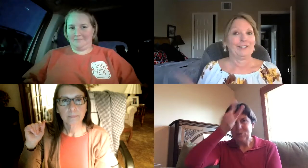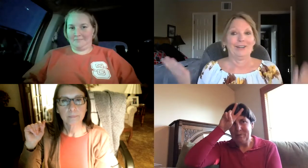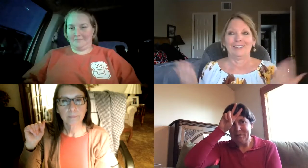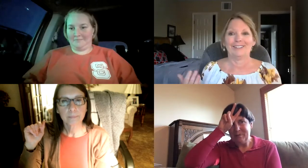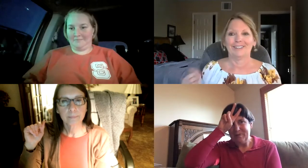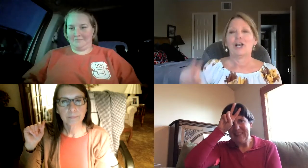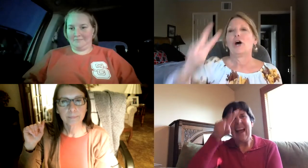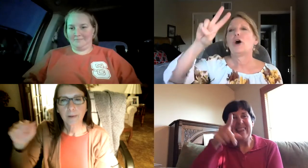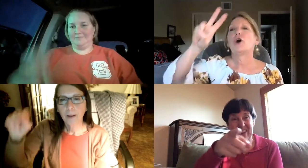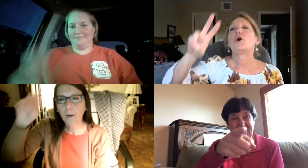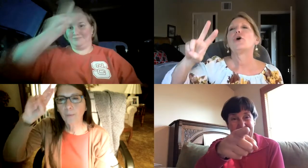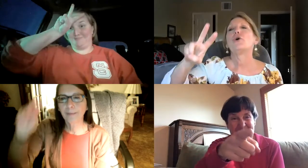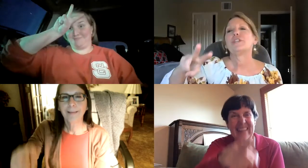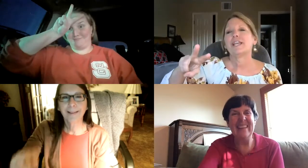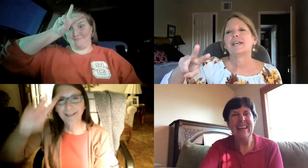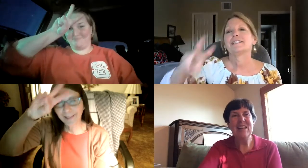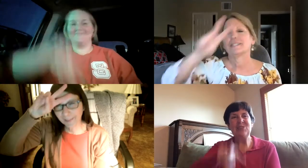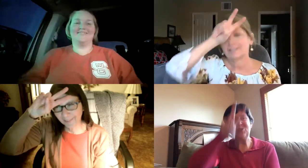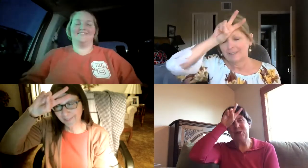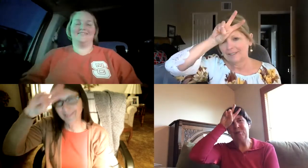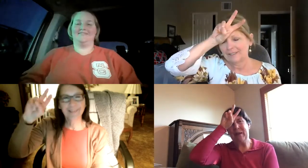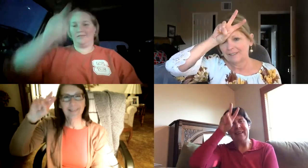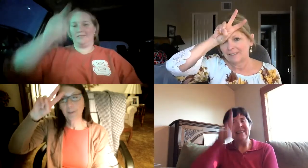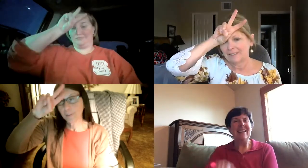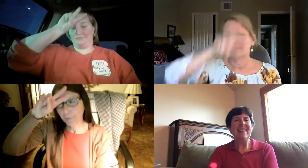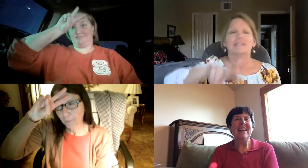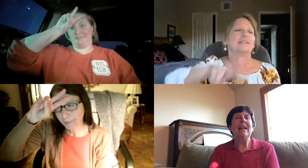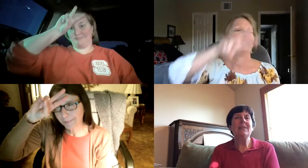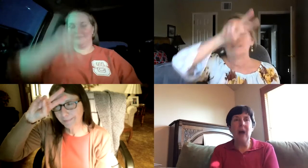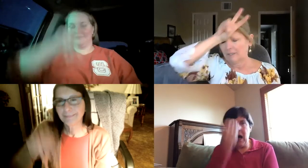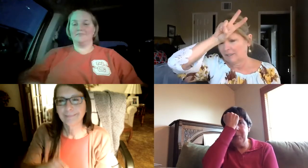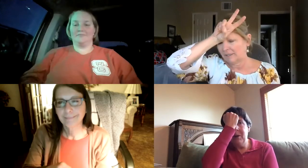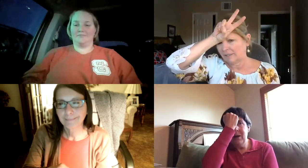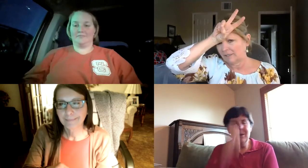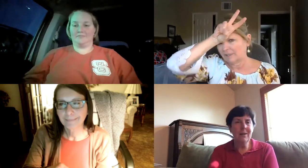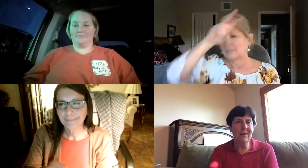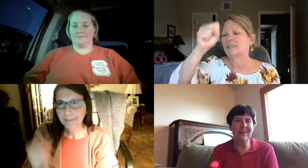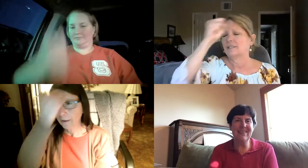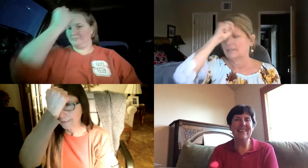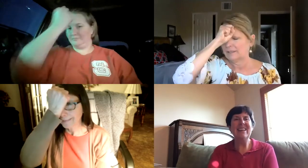I don't know. That was good. Yeah. Stupid. Dumb.